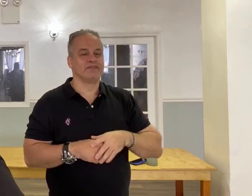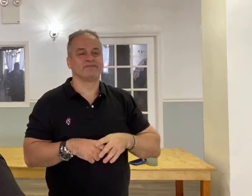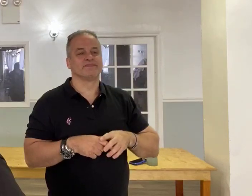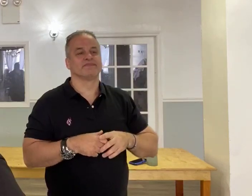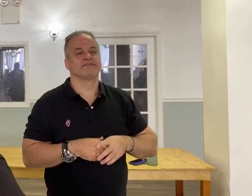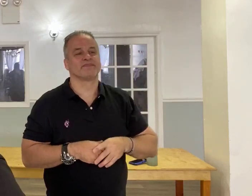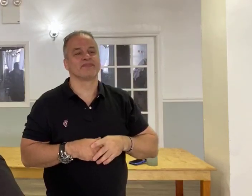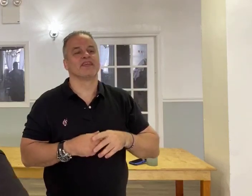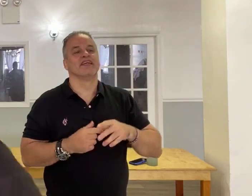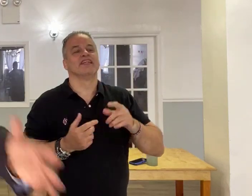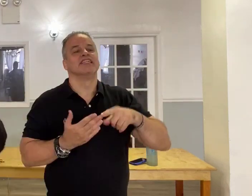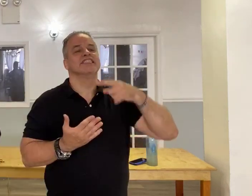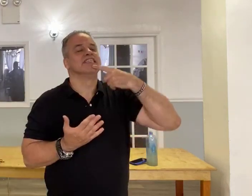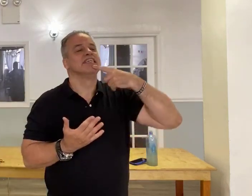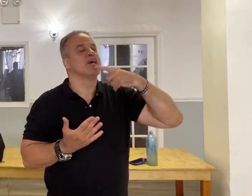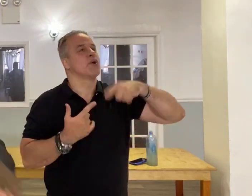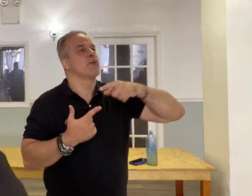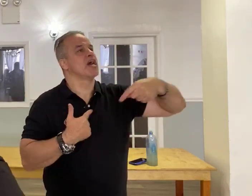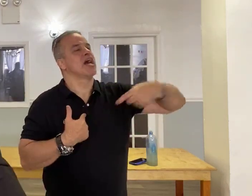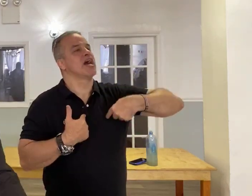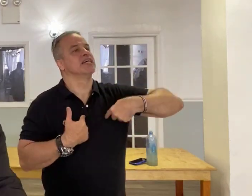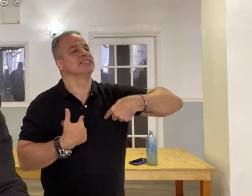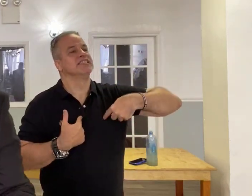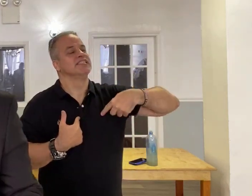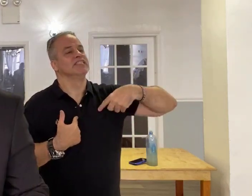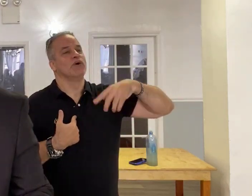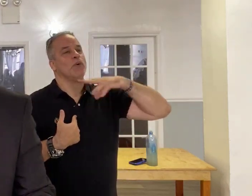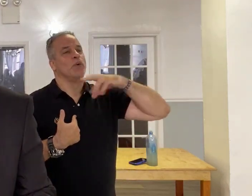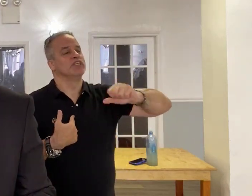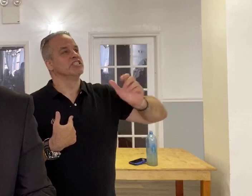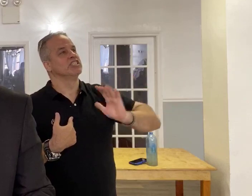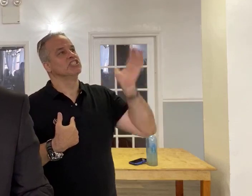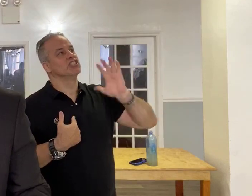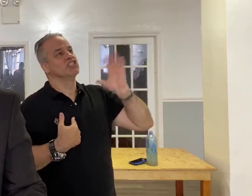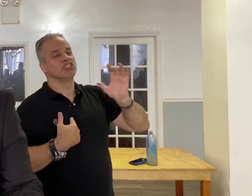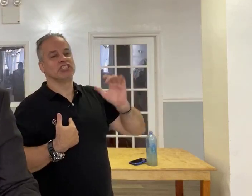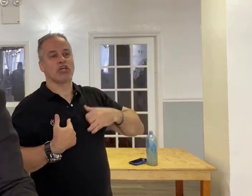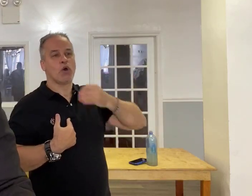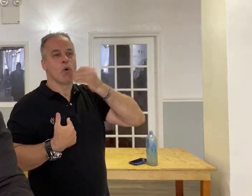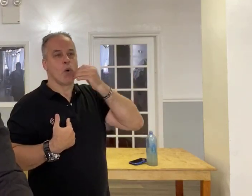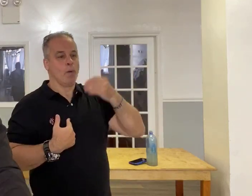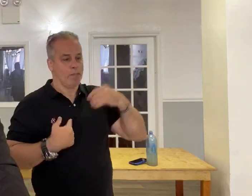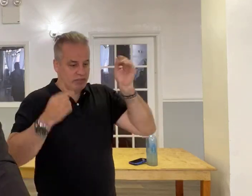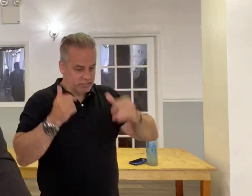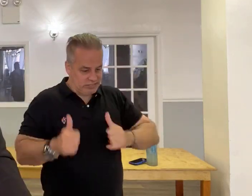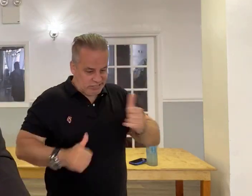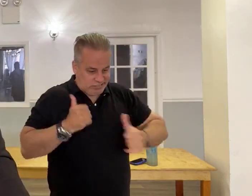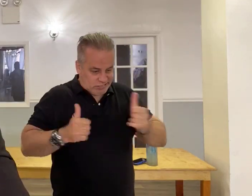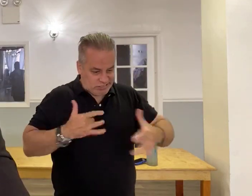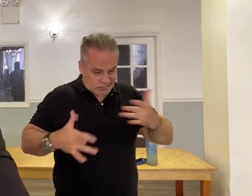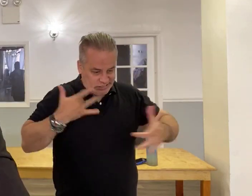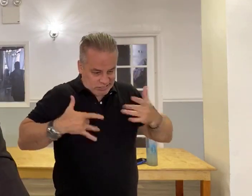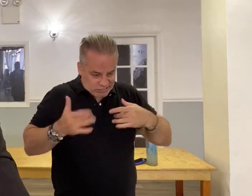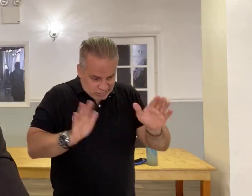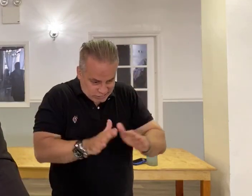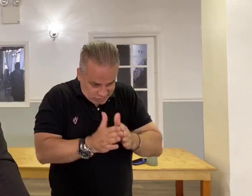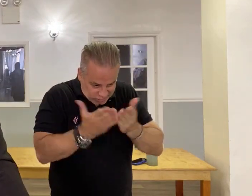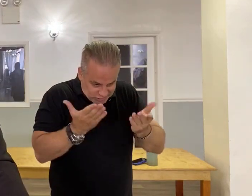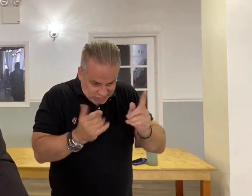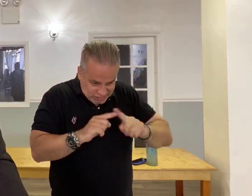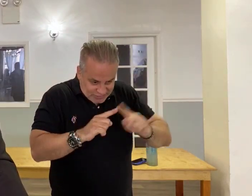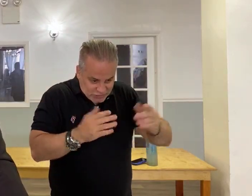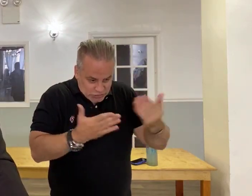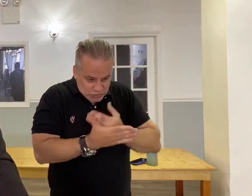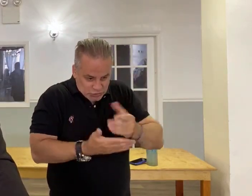of my lungs, God bless them, amen? They endured all that. It's great joy to serve Christ.